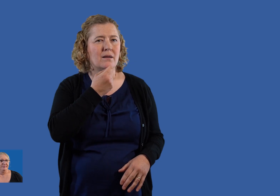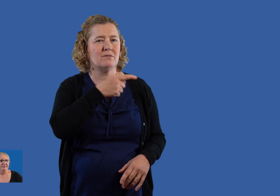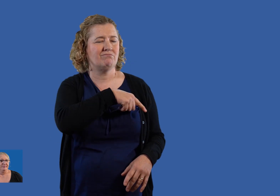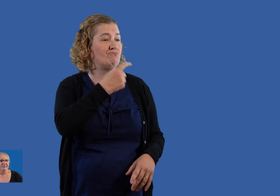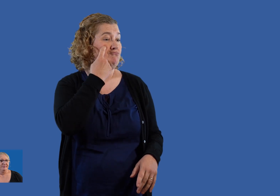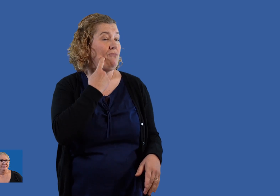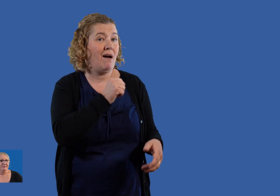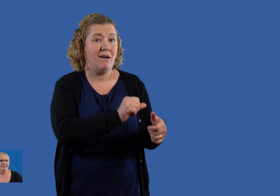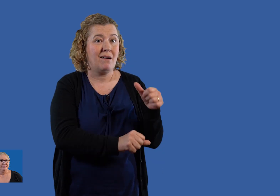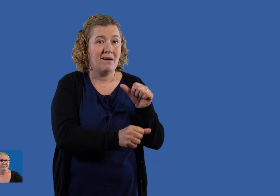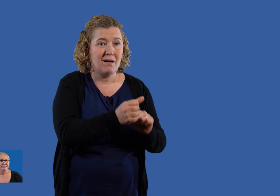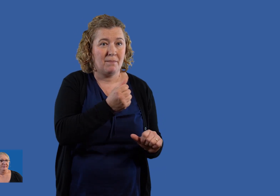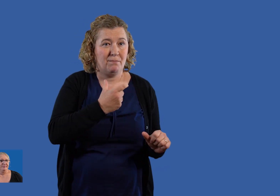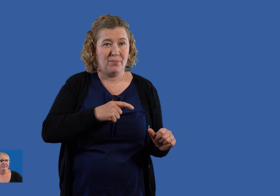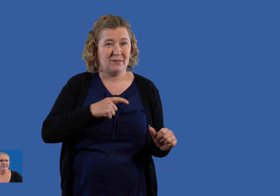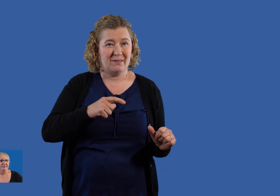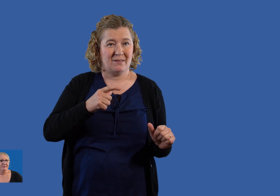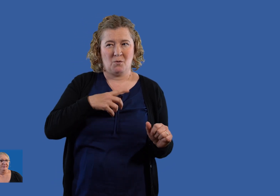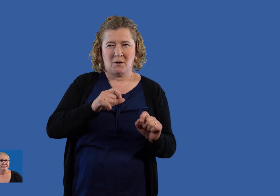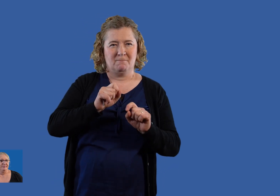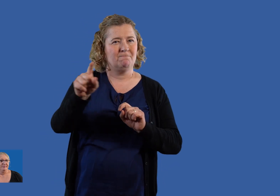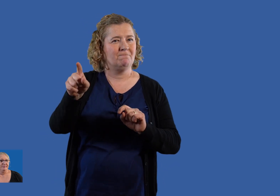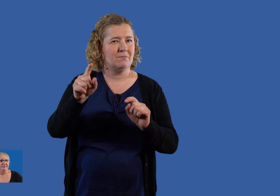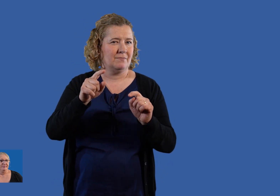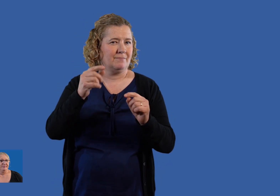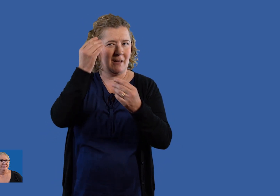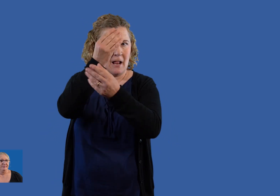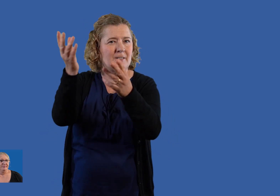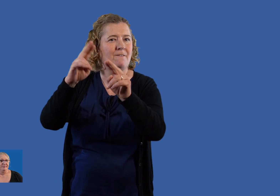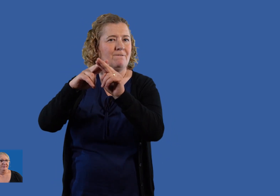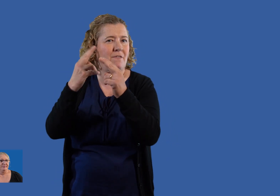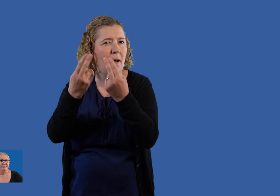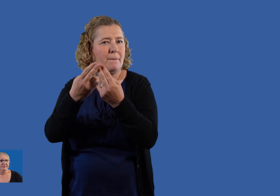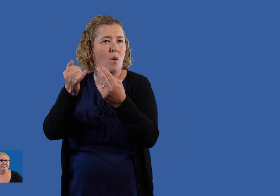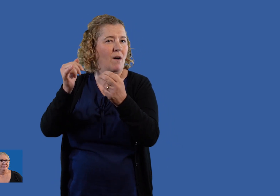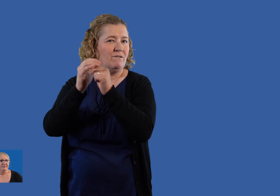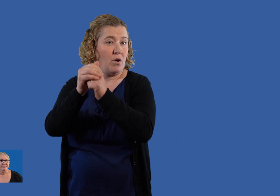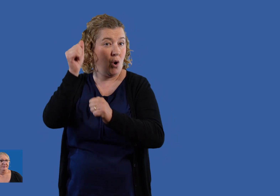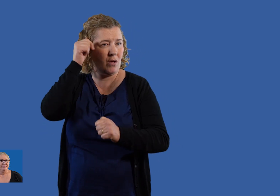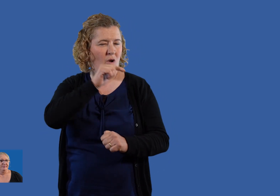while. Some attempt suicide because they want to send a message to others about their emotional state.